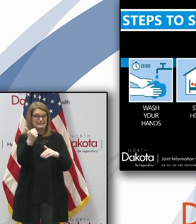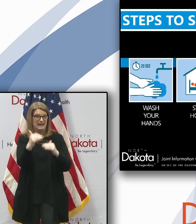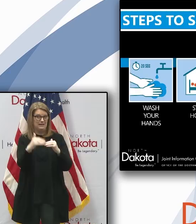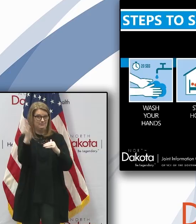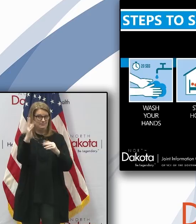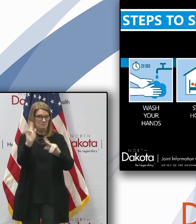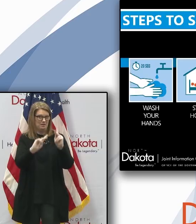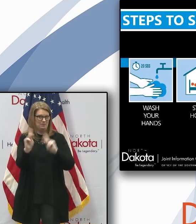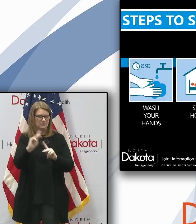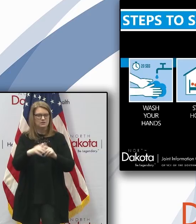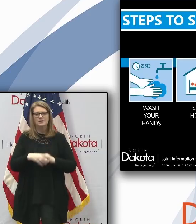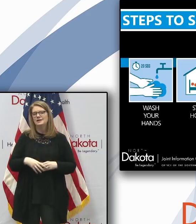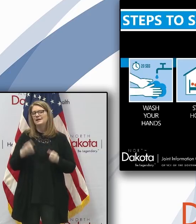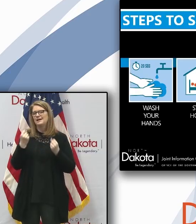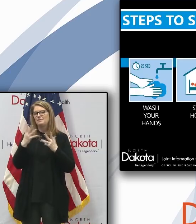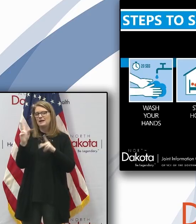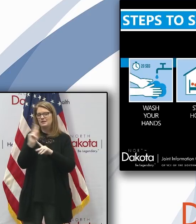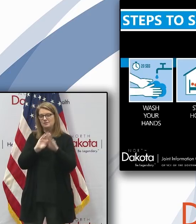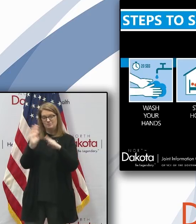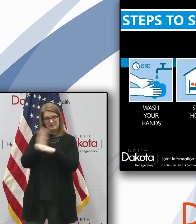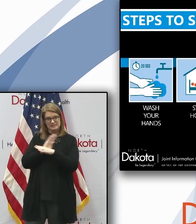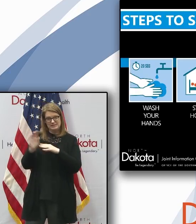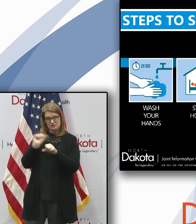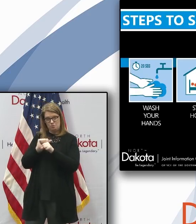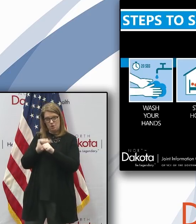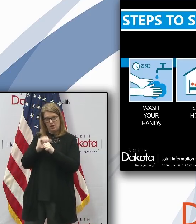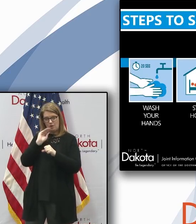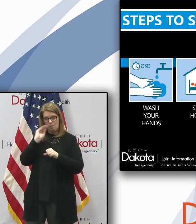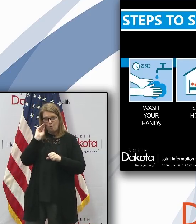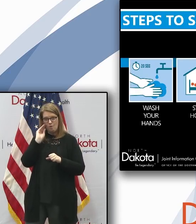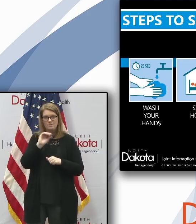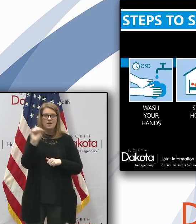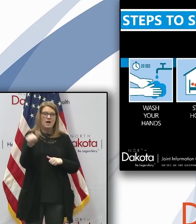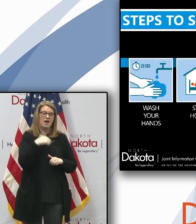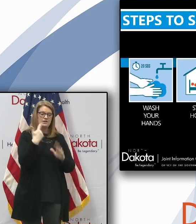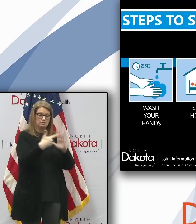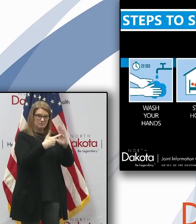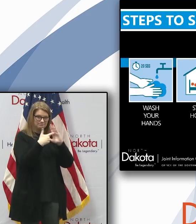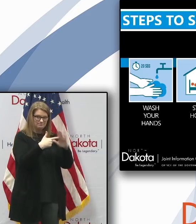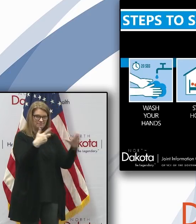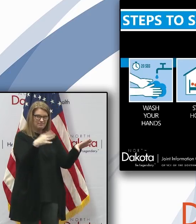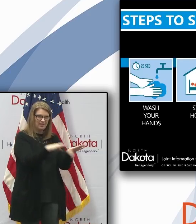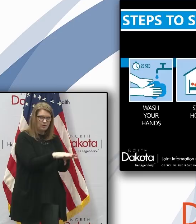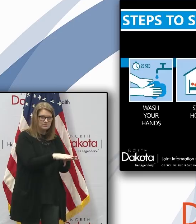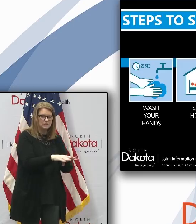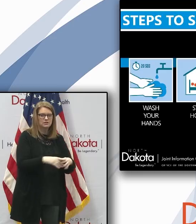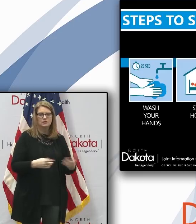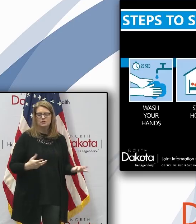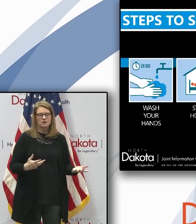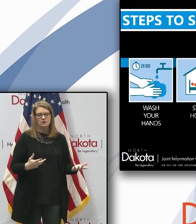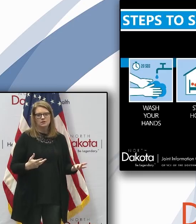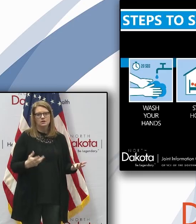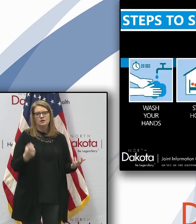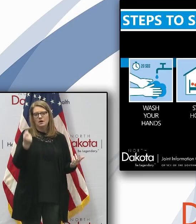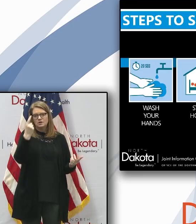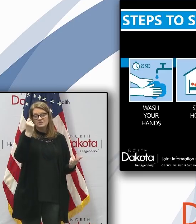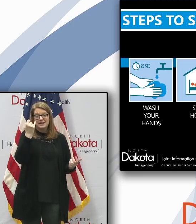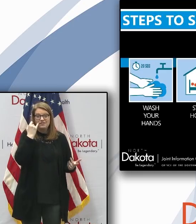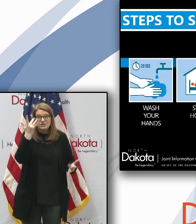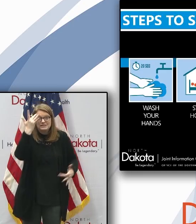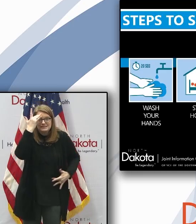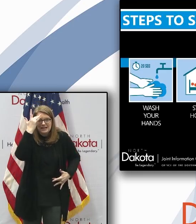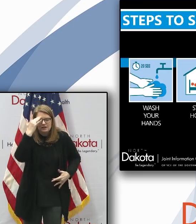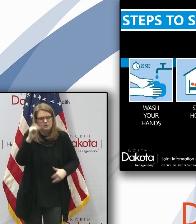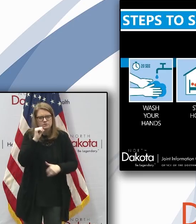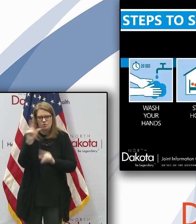of businesses have moved towards work at home. Others, we have mandated their closing, but if you're sick, don't go to work. And